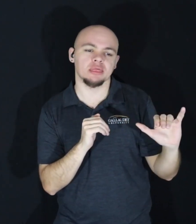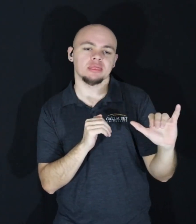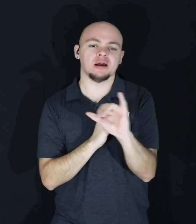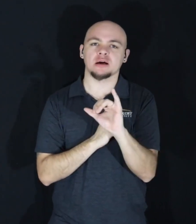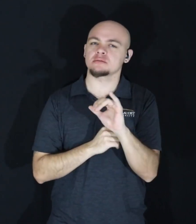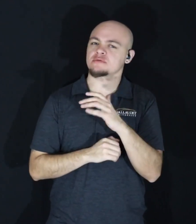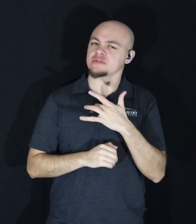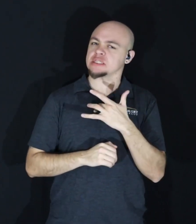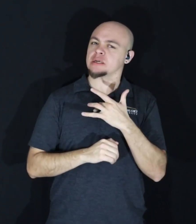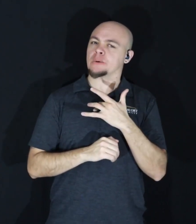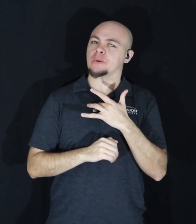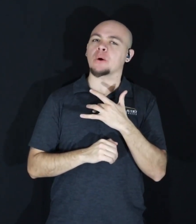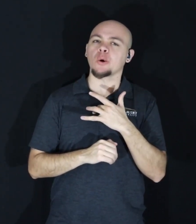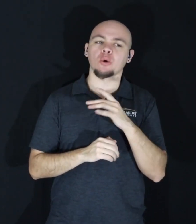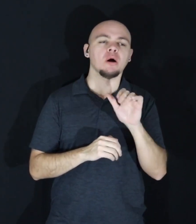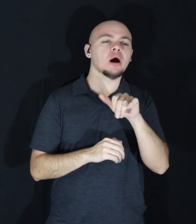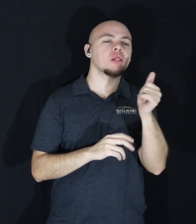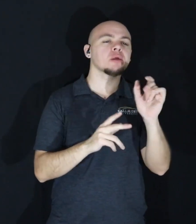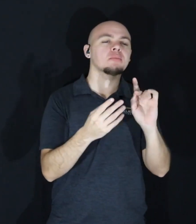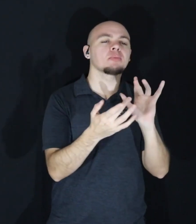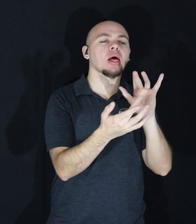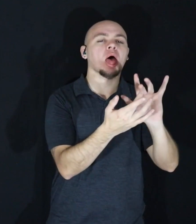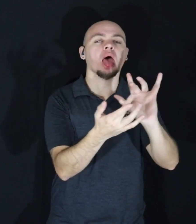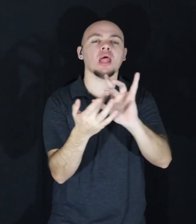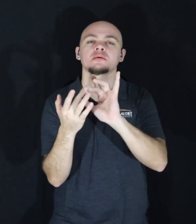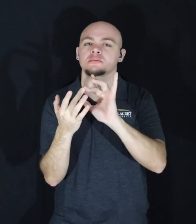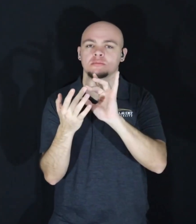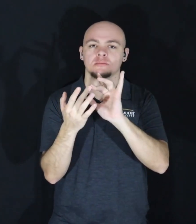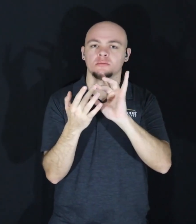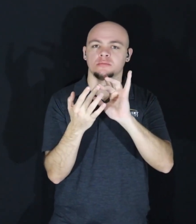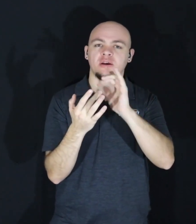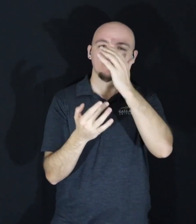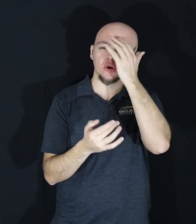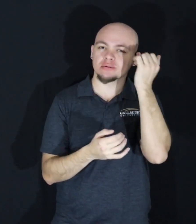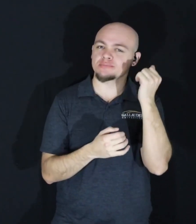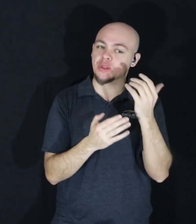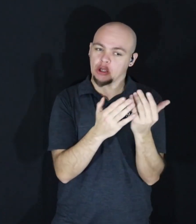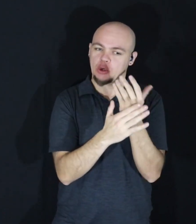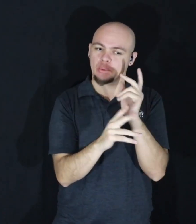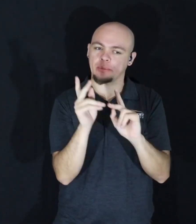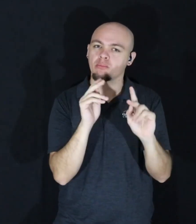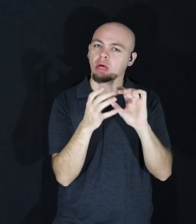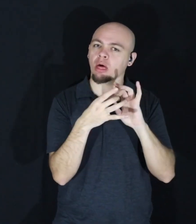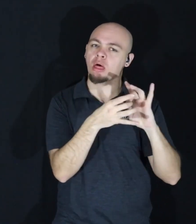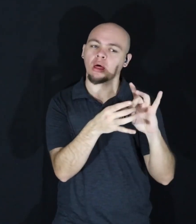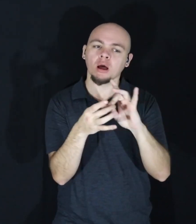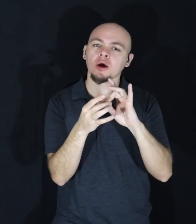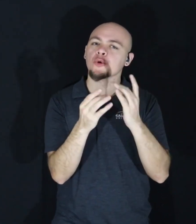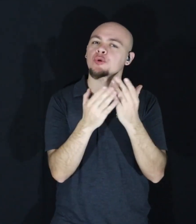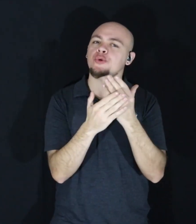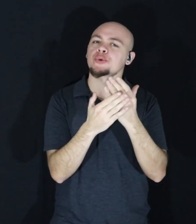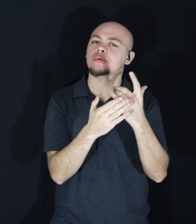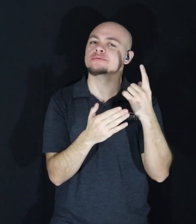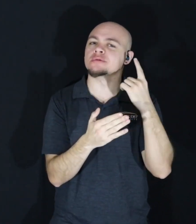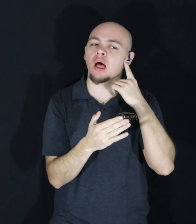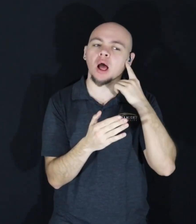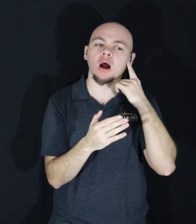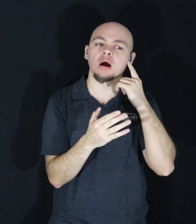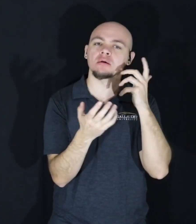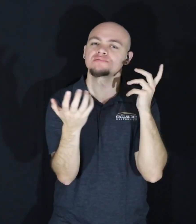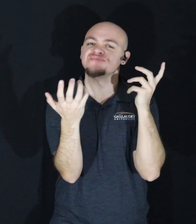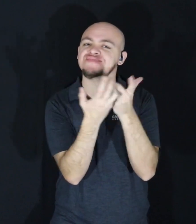to forget to reach out to others, to see how you resonate with new people and new notes, to see how you fit into